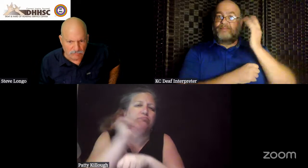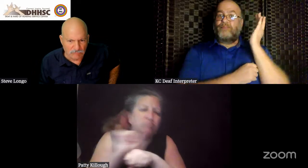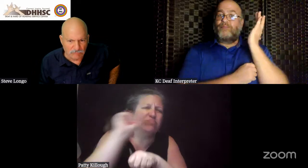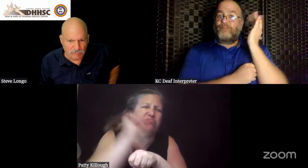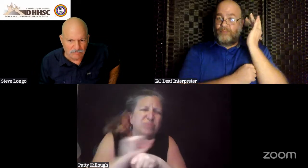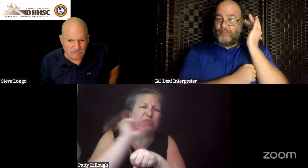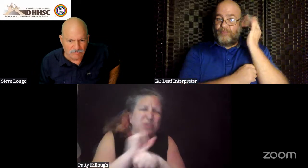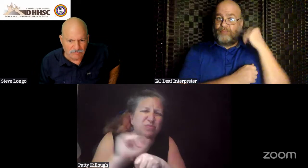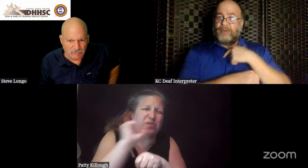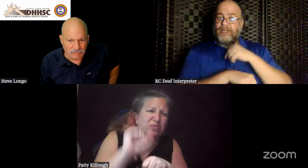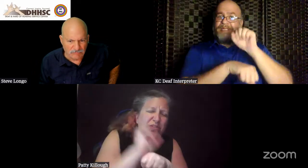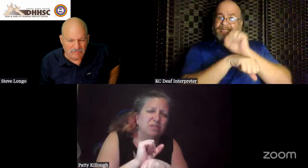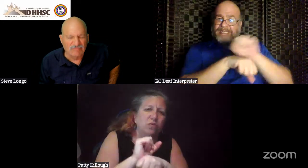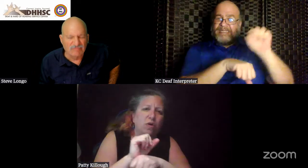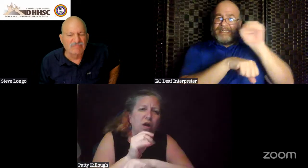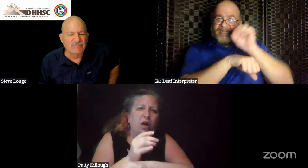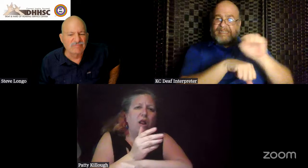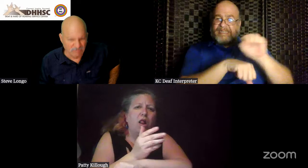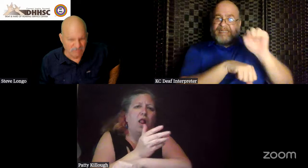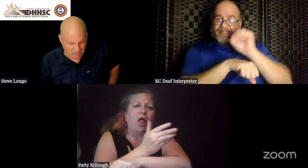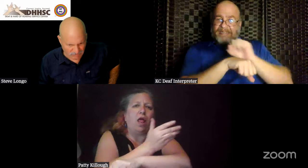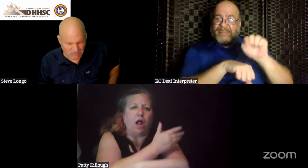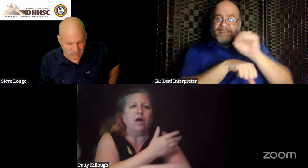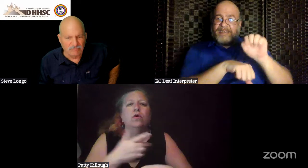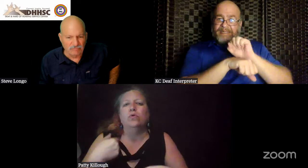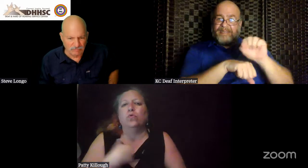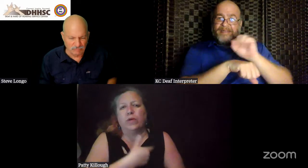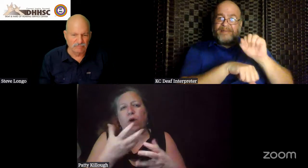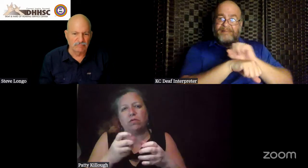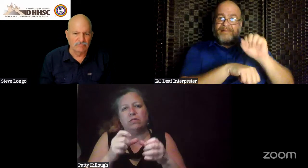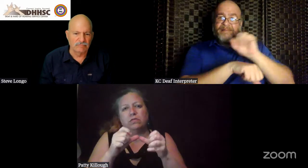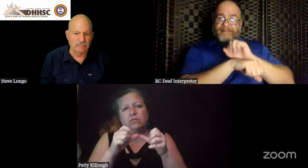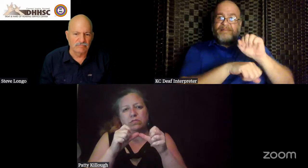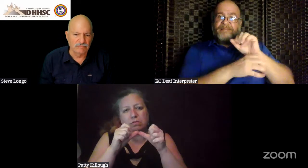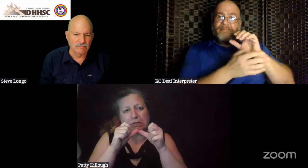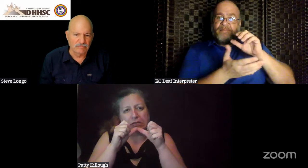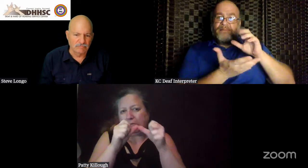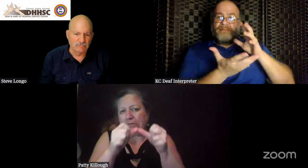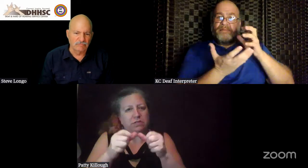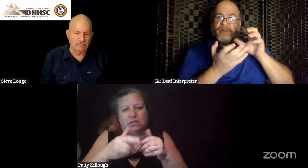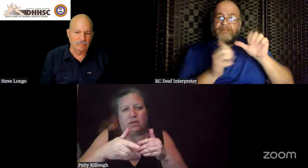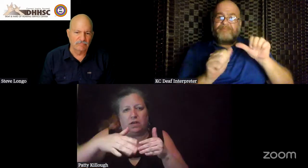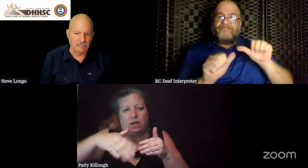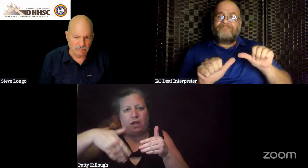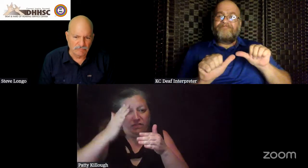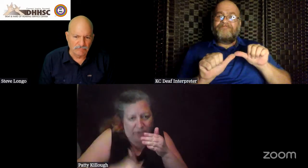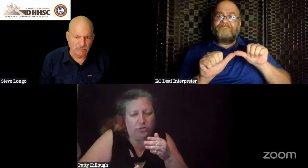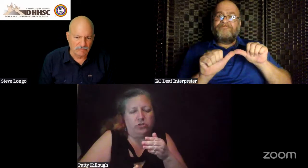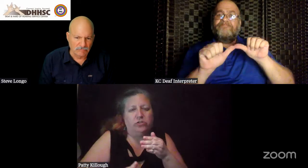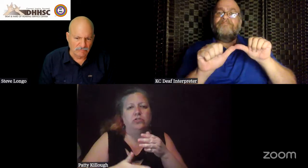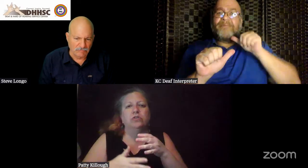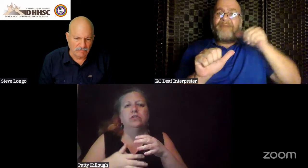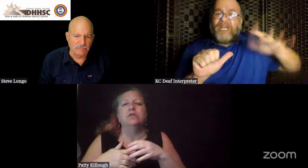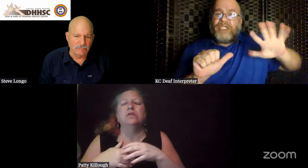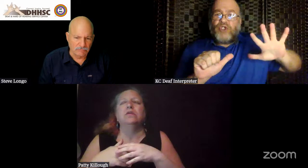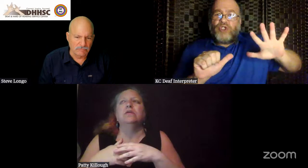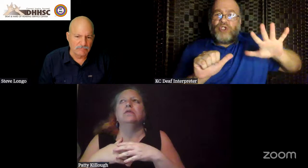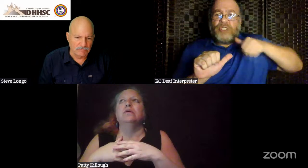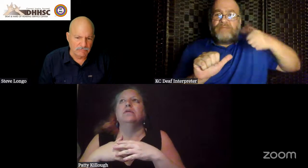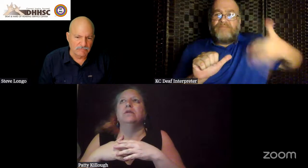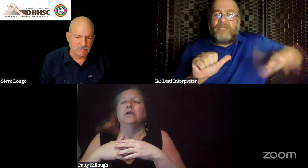1 year, because we were working on that, on